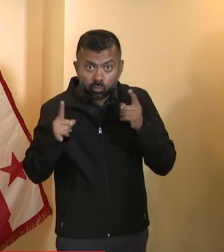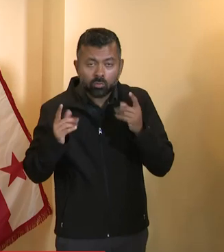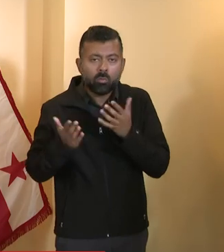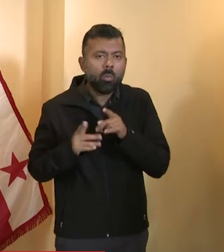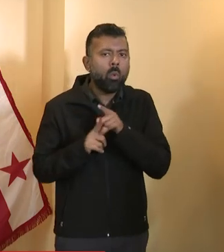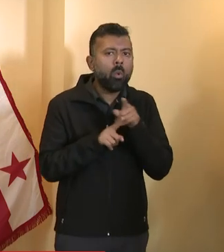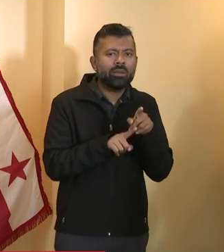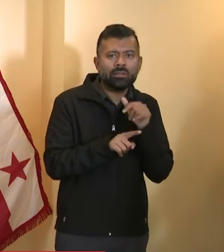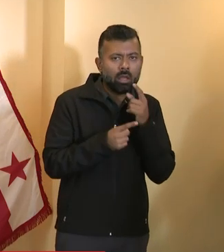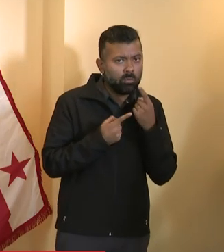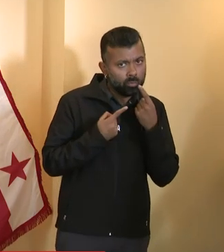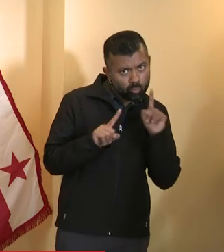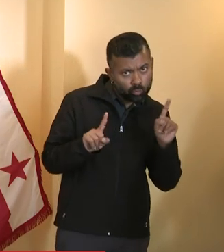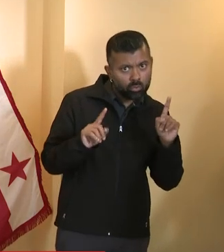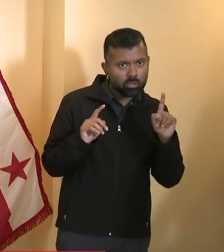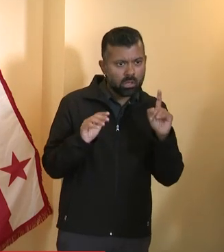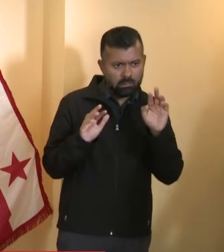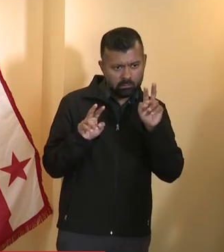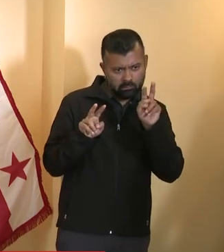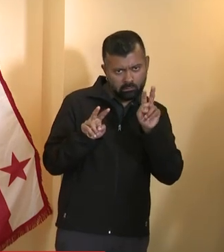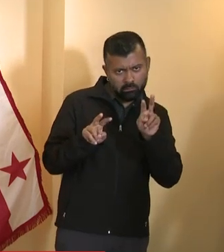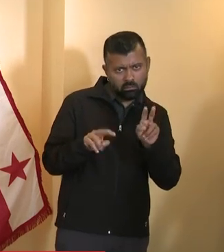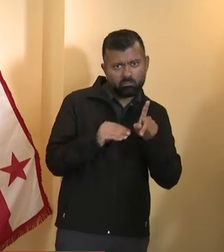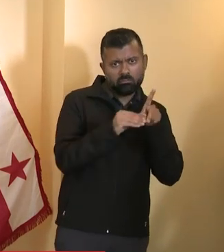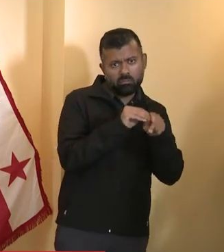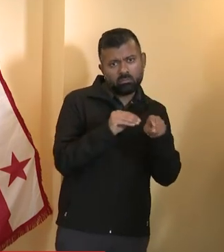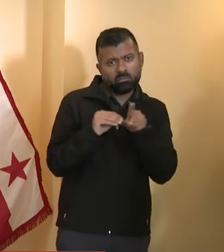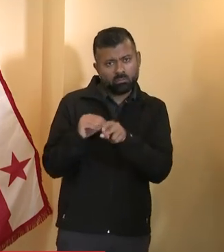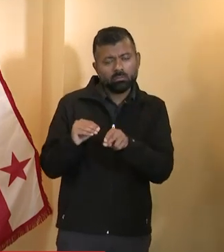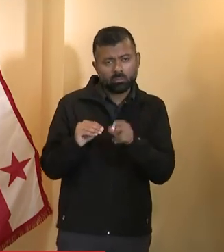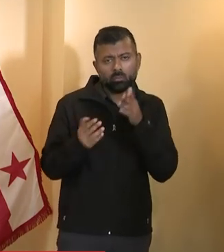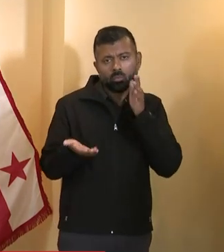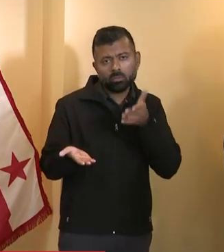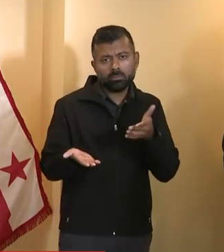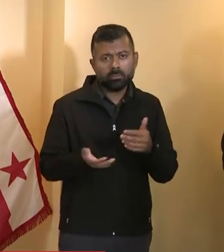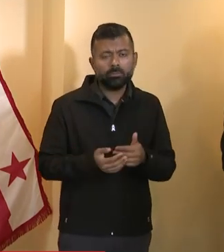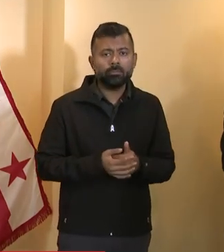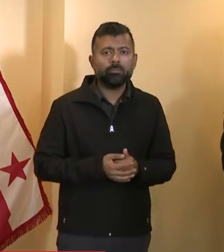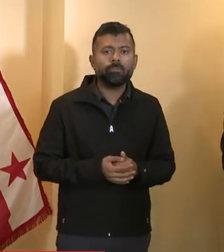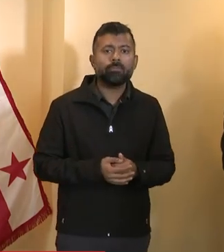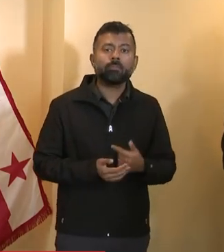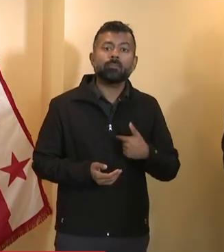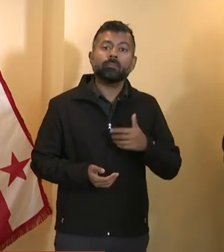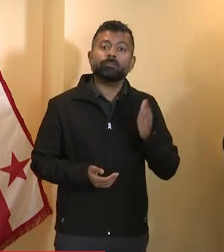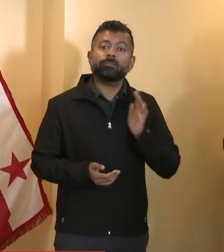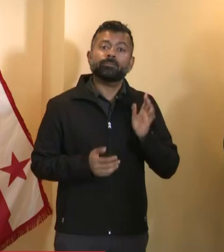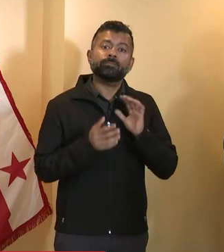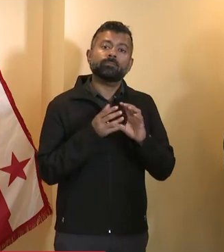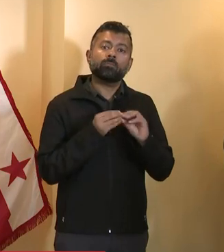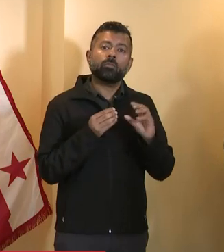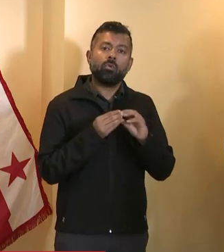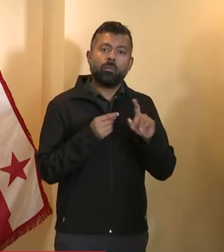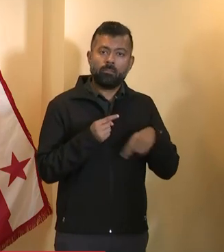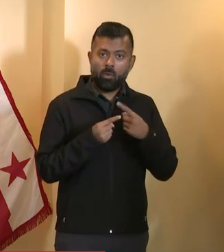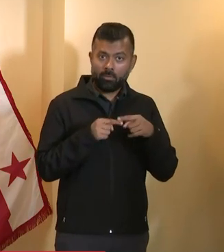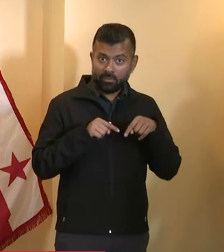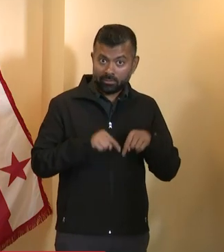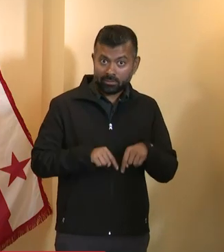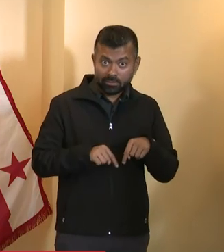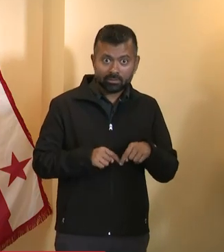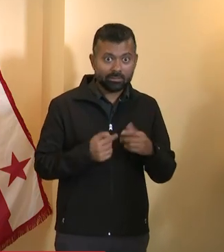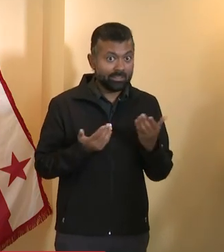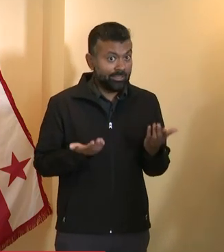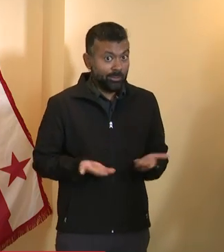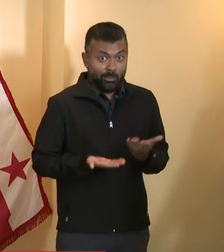and add value. But I also, and I spoke a little bit about this, and it's interesting that we're here today talking